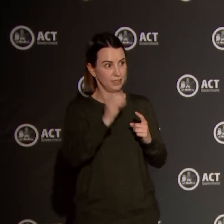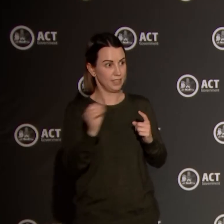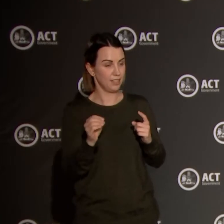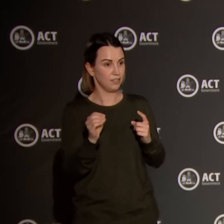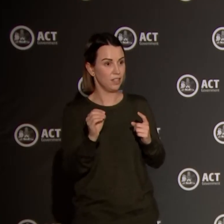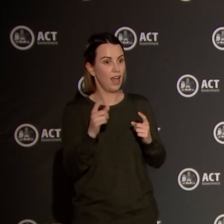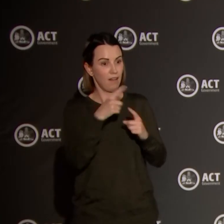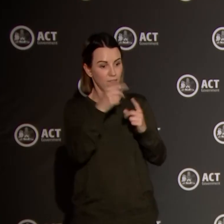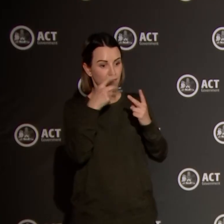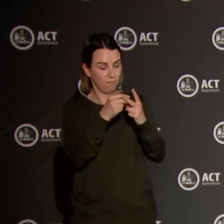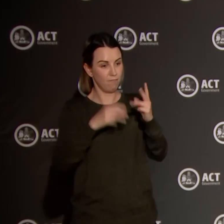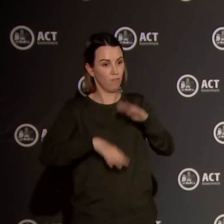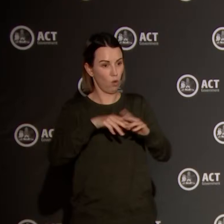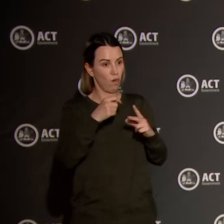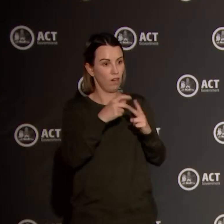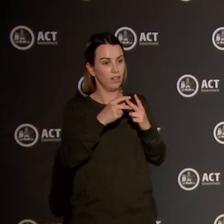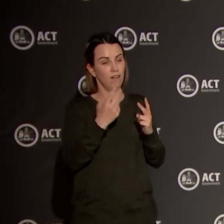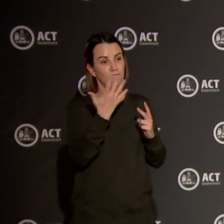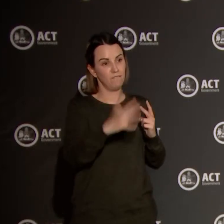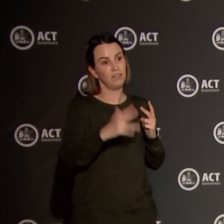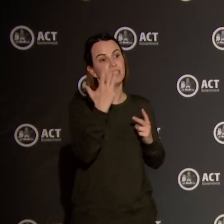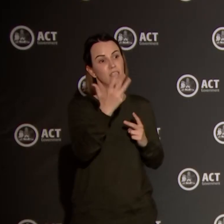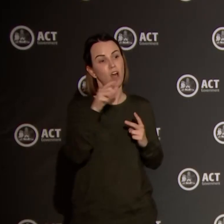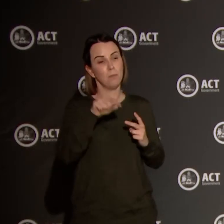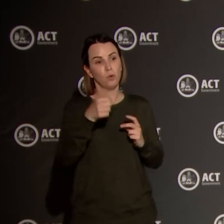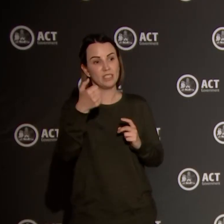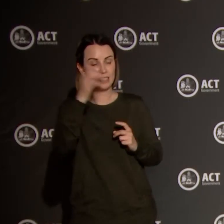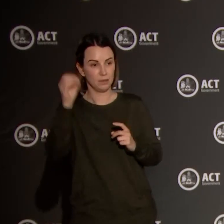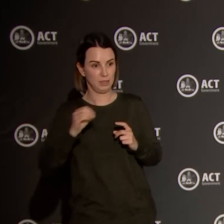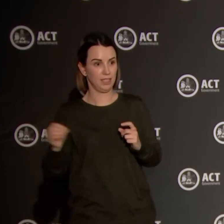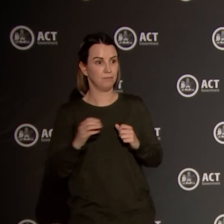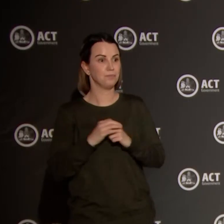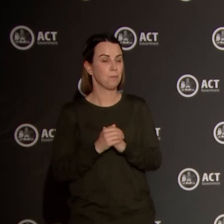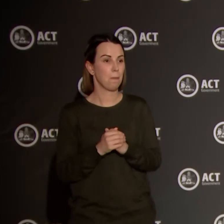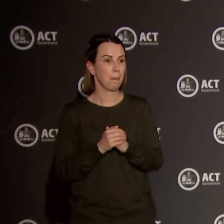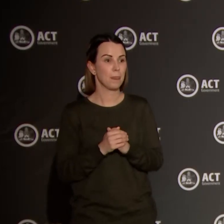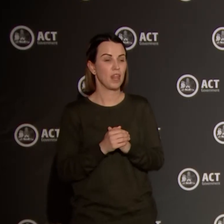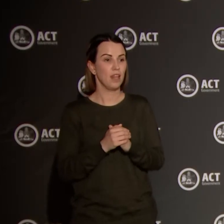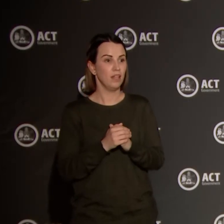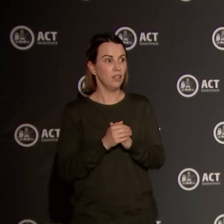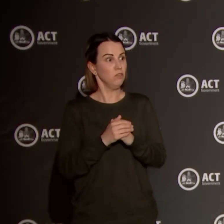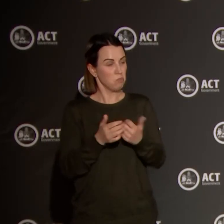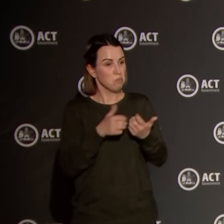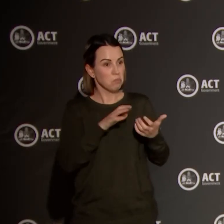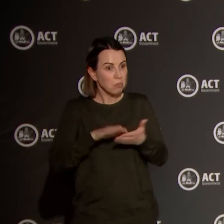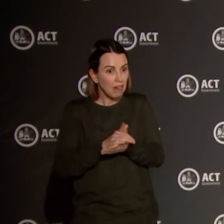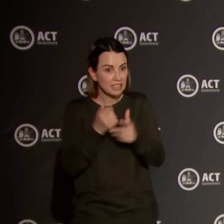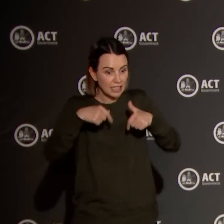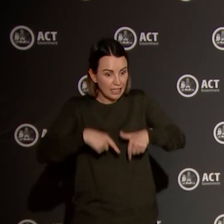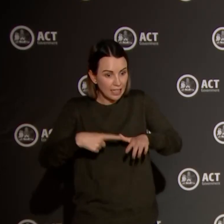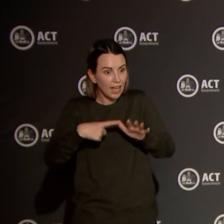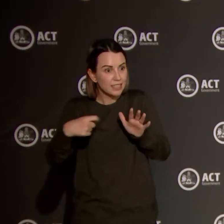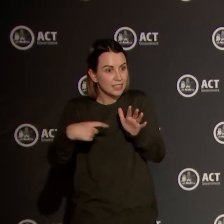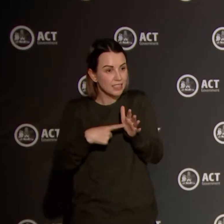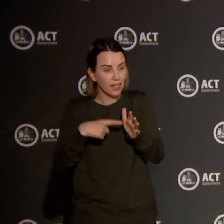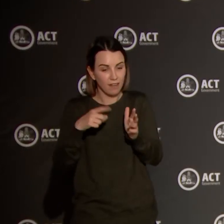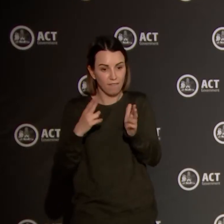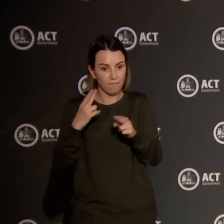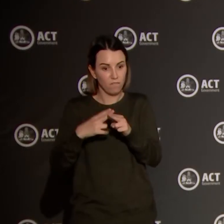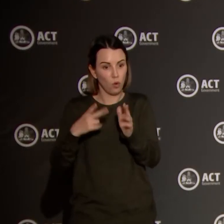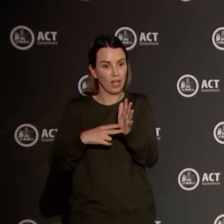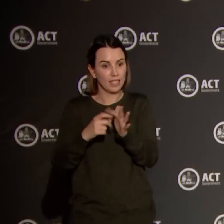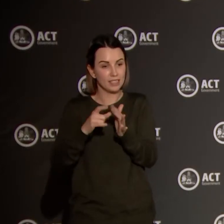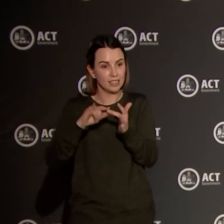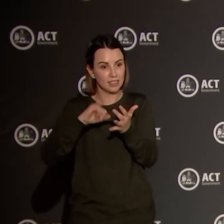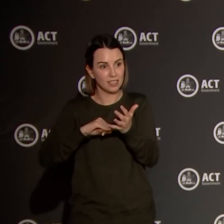76.9% and fully vaccinated 59.6%. Pleasingly, in the ACT, for NDIS participants